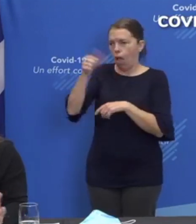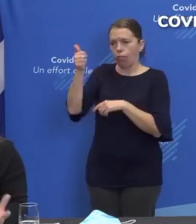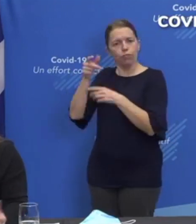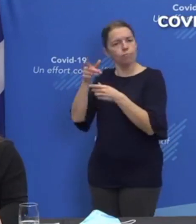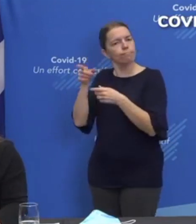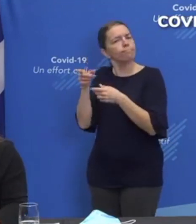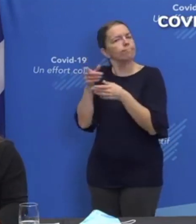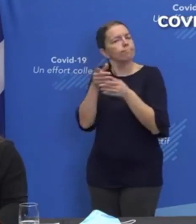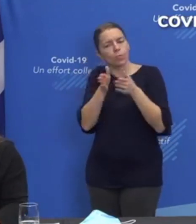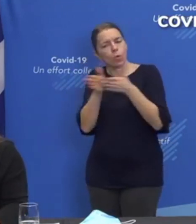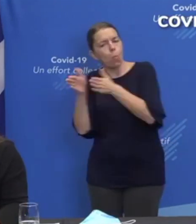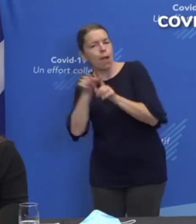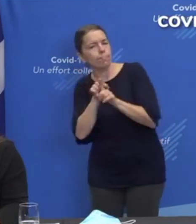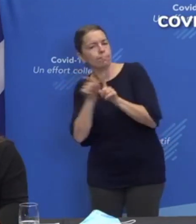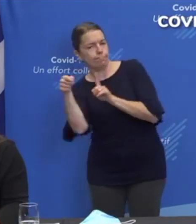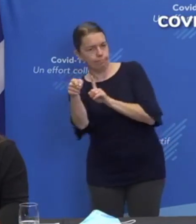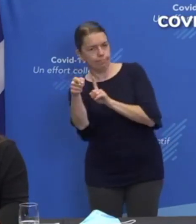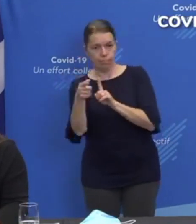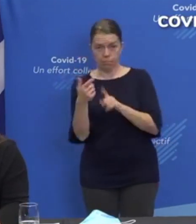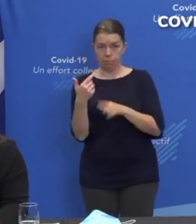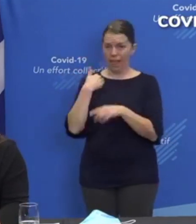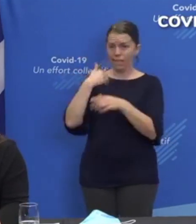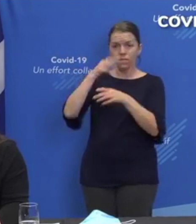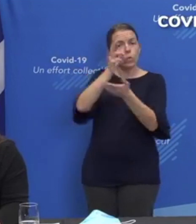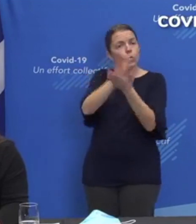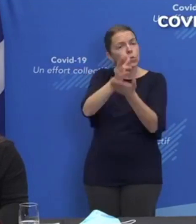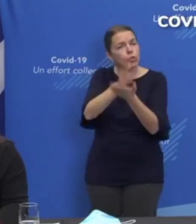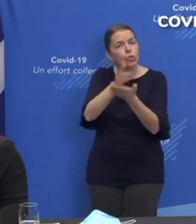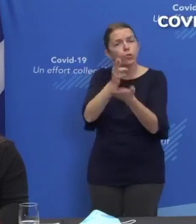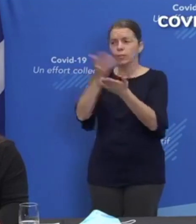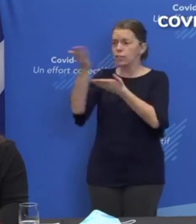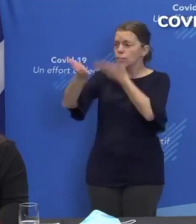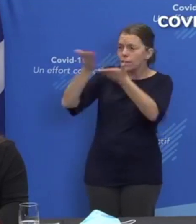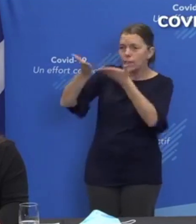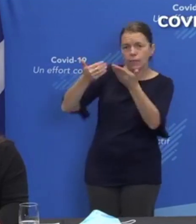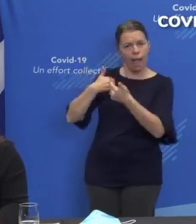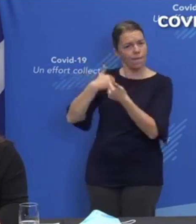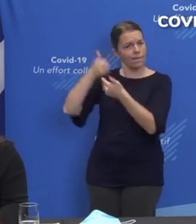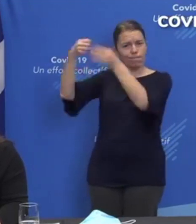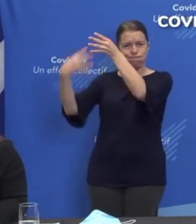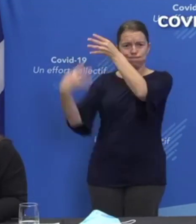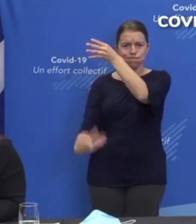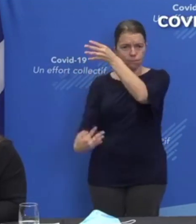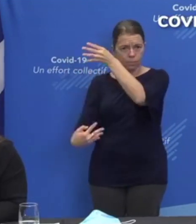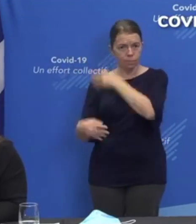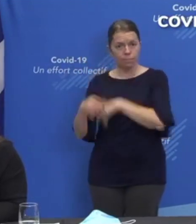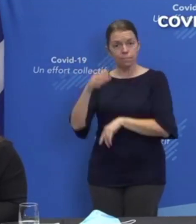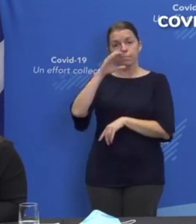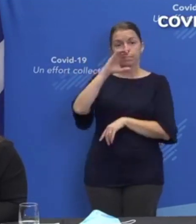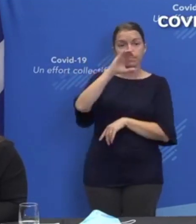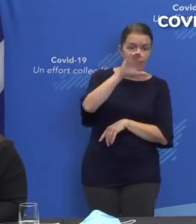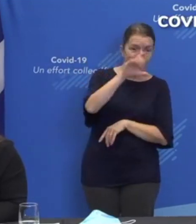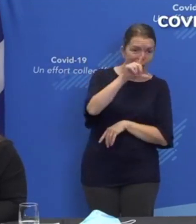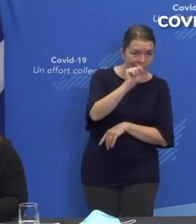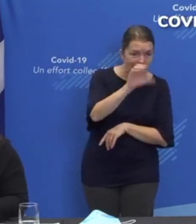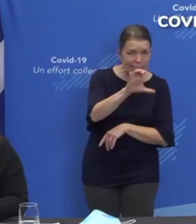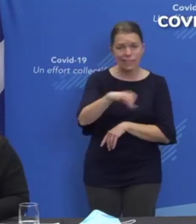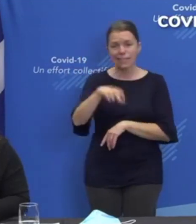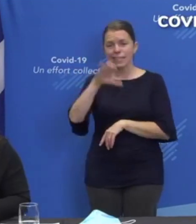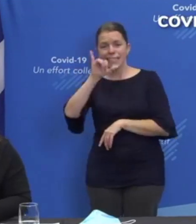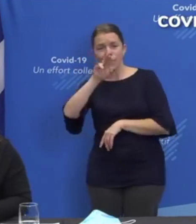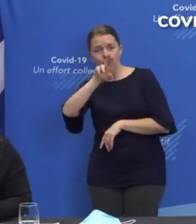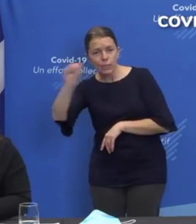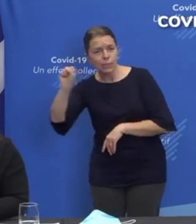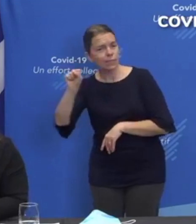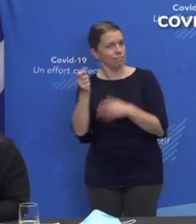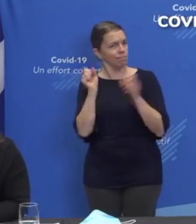services are available in the CLSC and CIUS, so we really encourage population to not hesitate